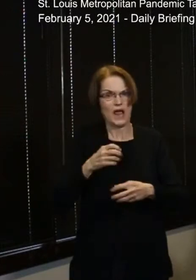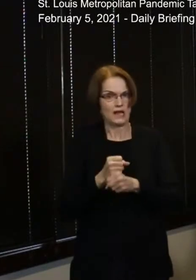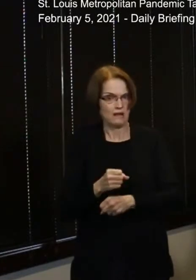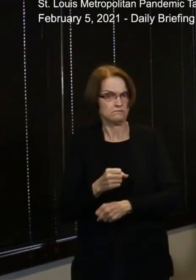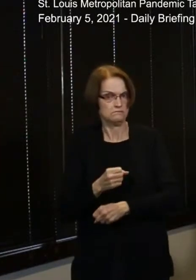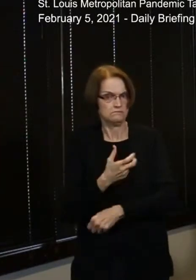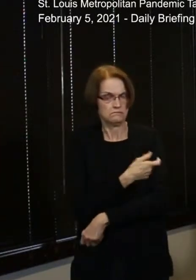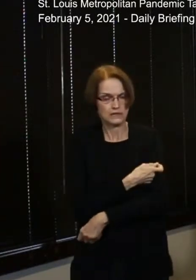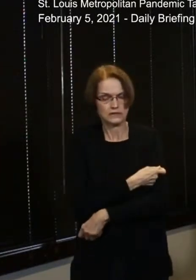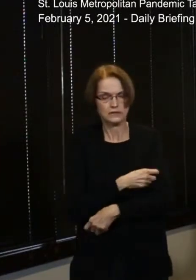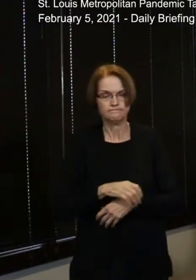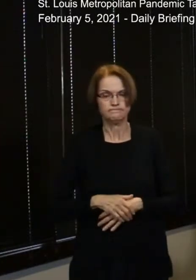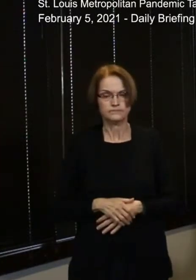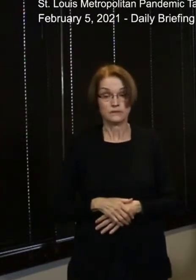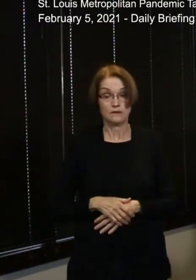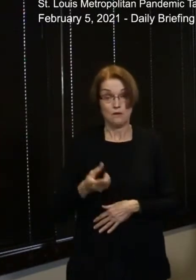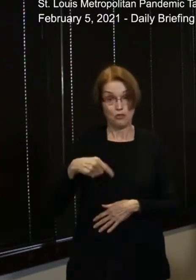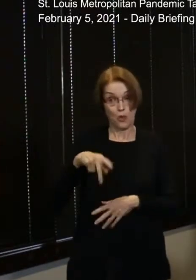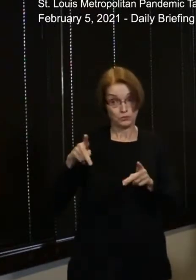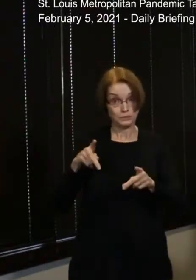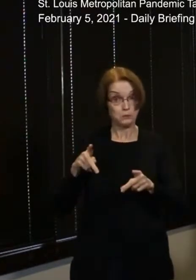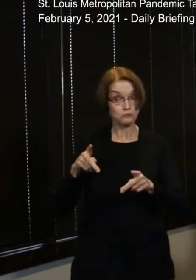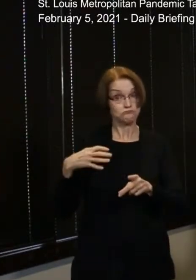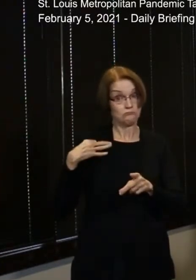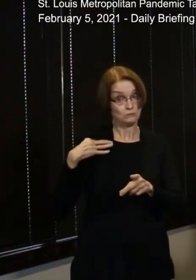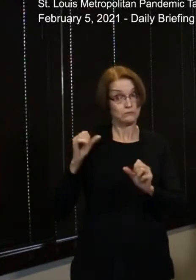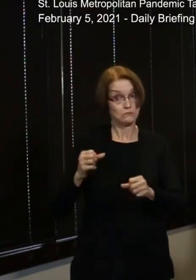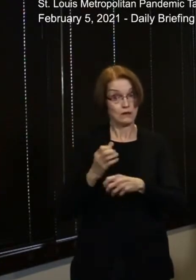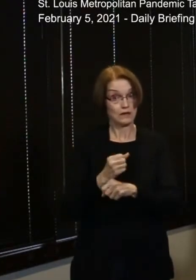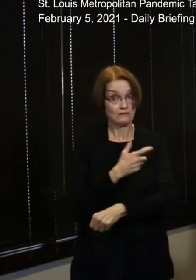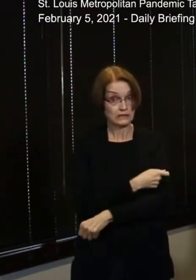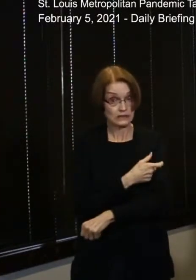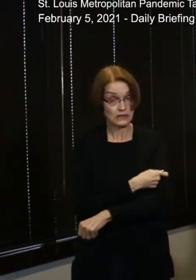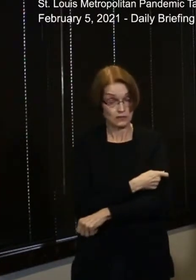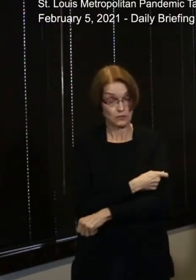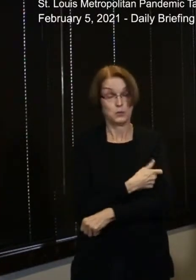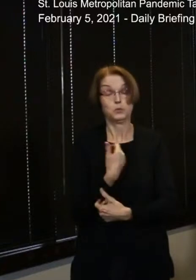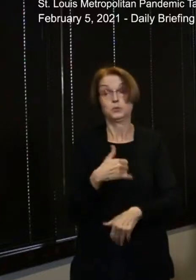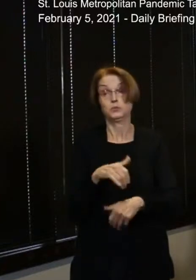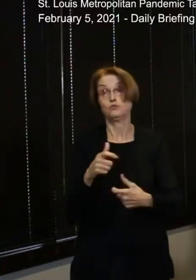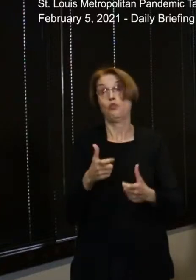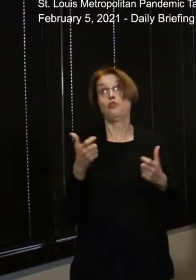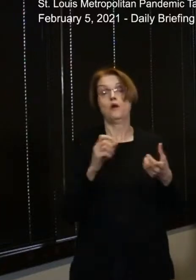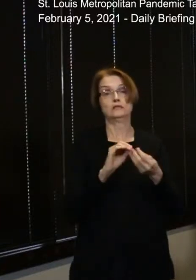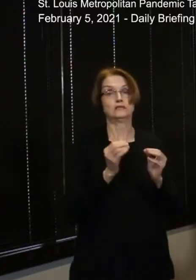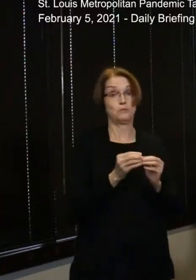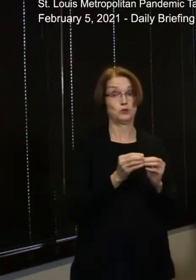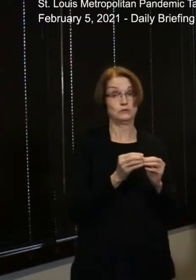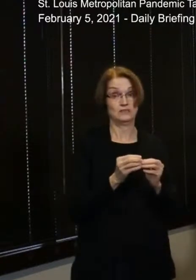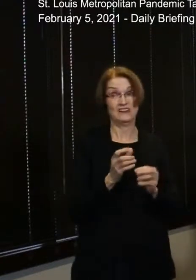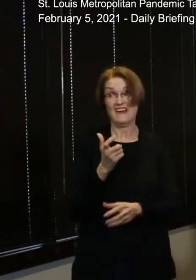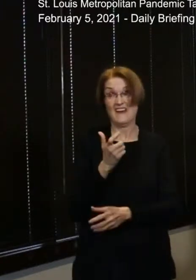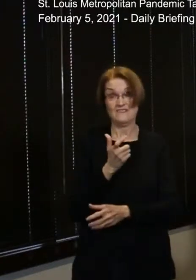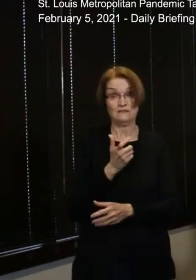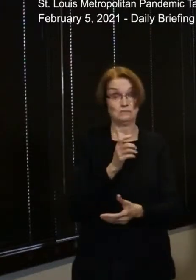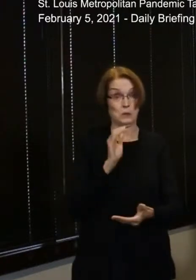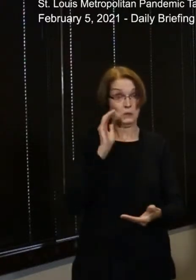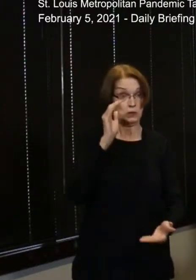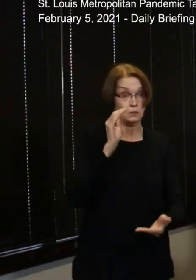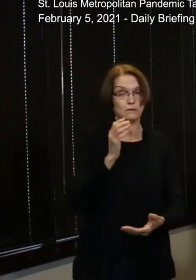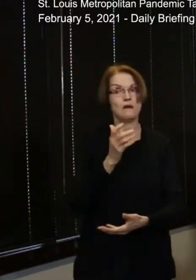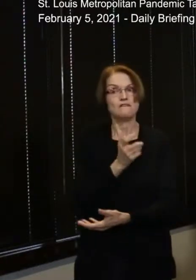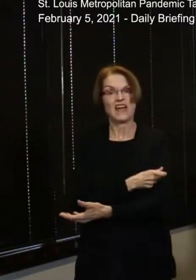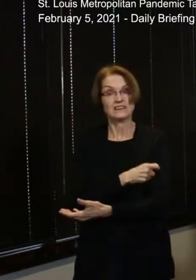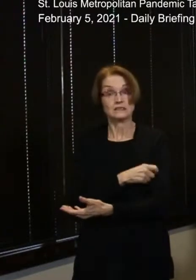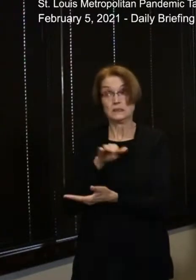The amount of people eligible for vaccine right now is much, much larger than the supply of vaccines that's